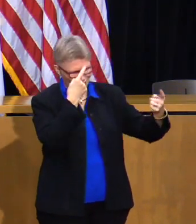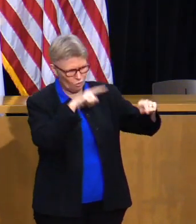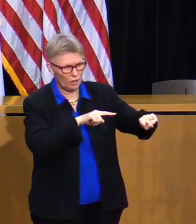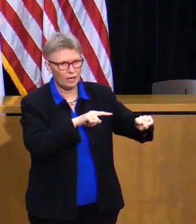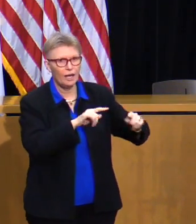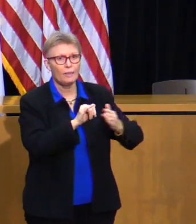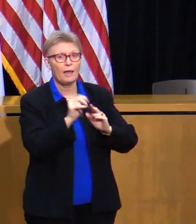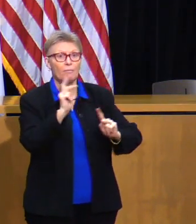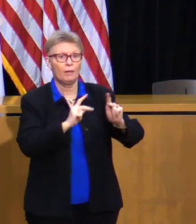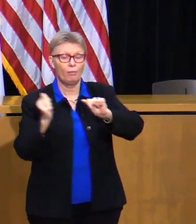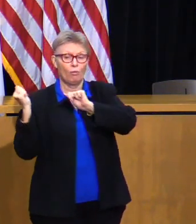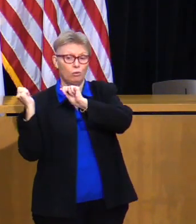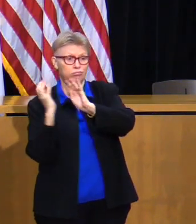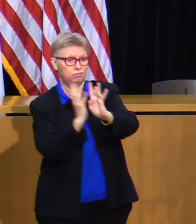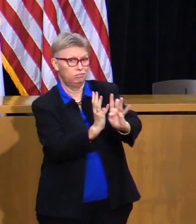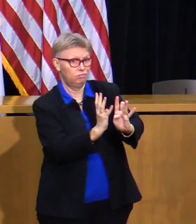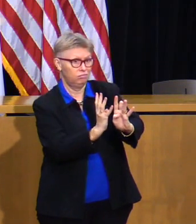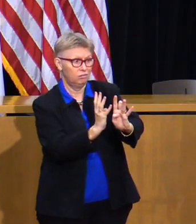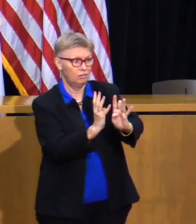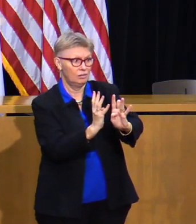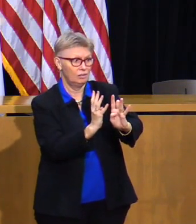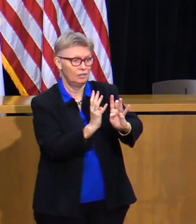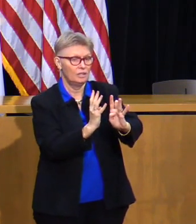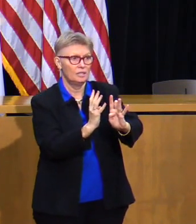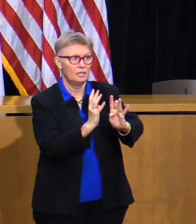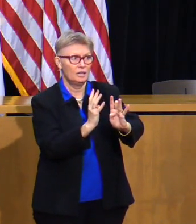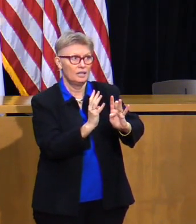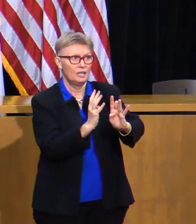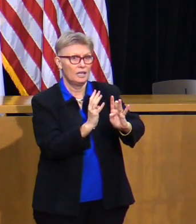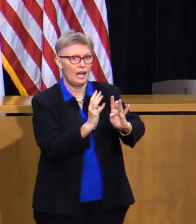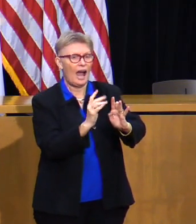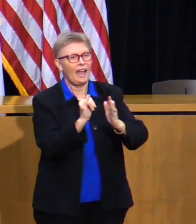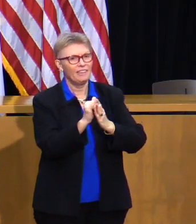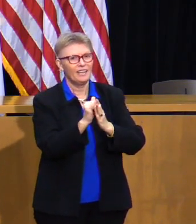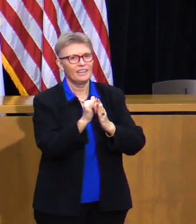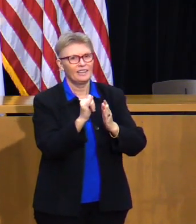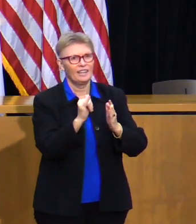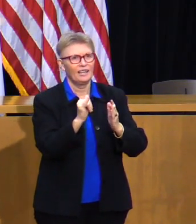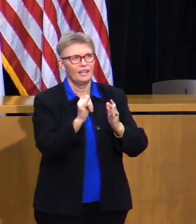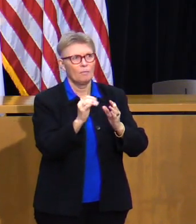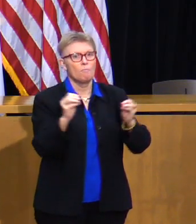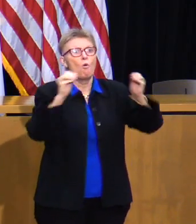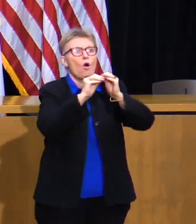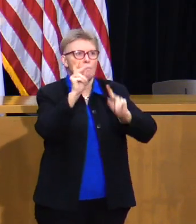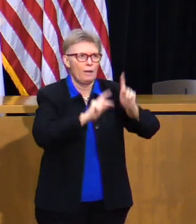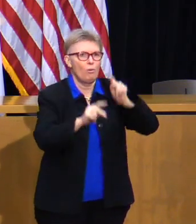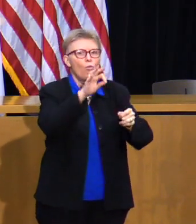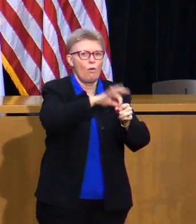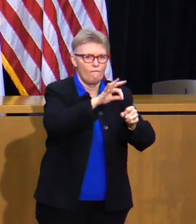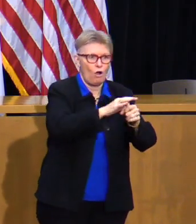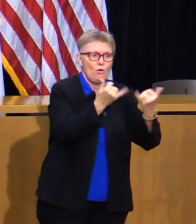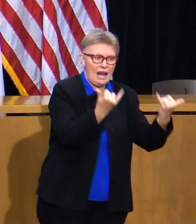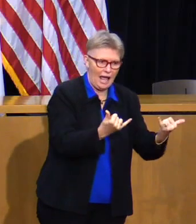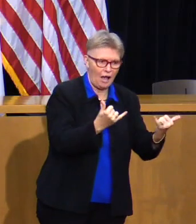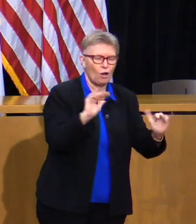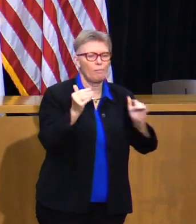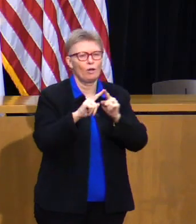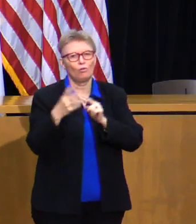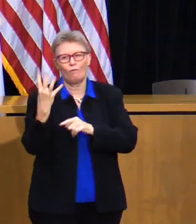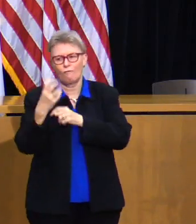turnout will be above what the presidential election was 4 years ago.